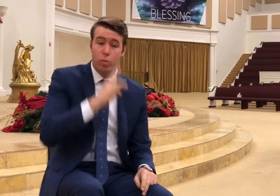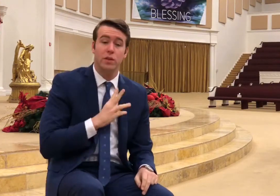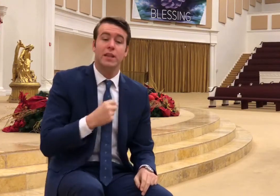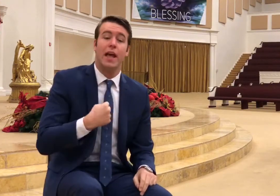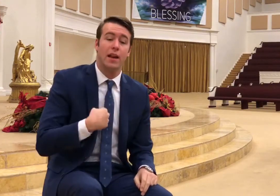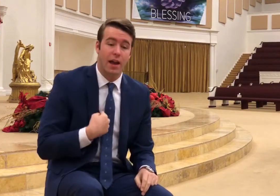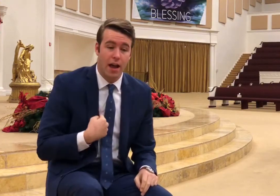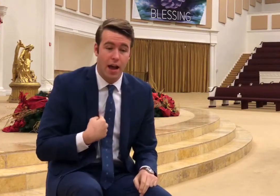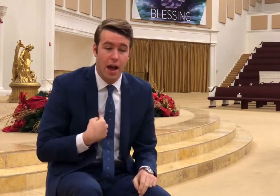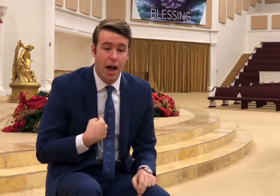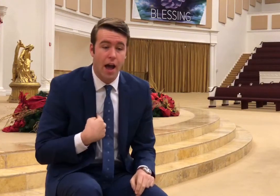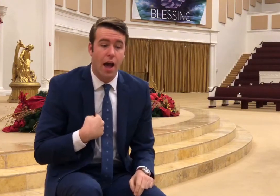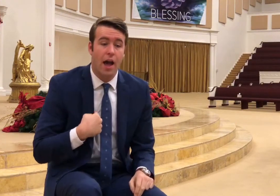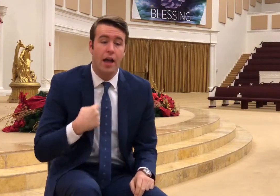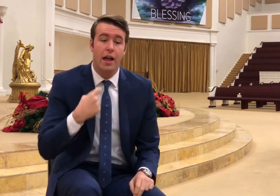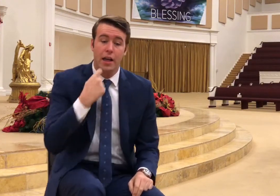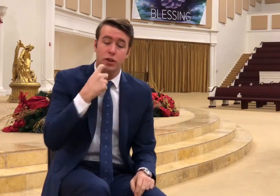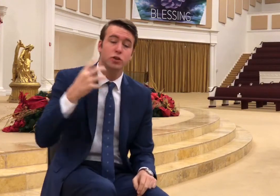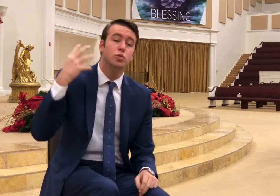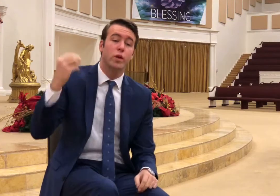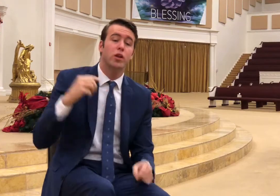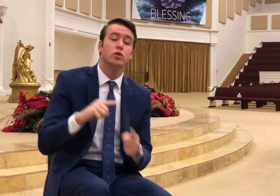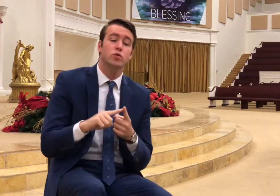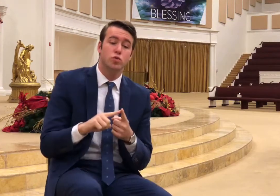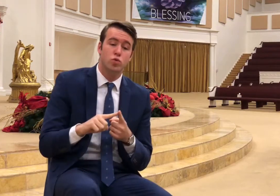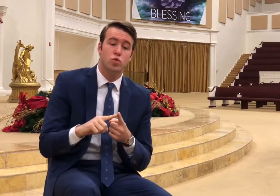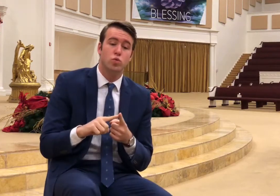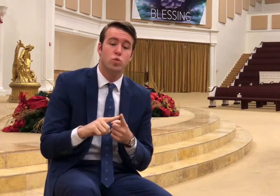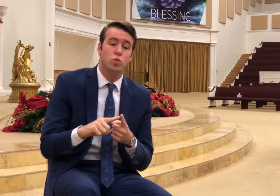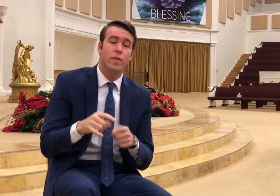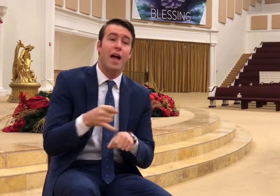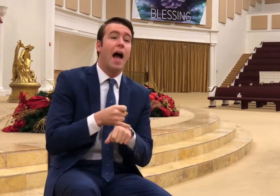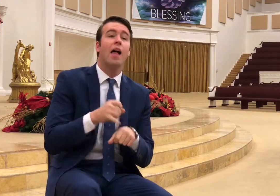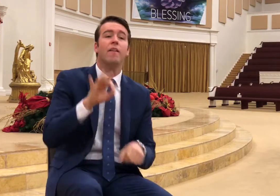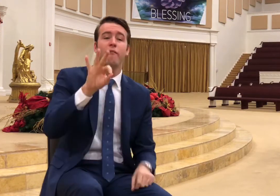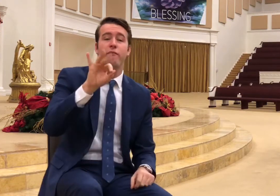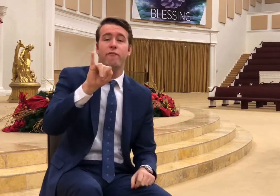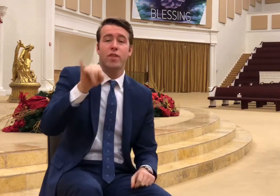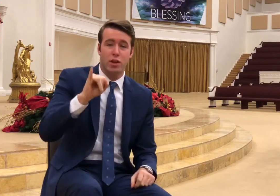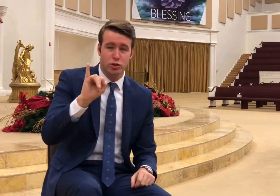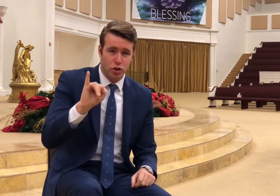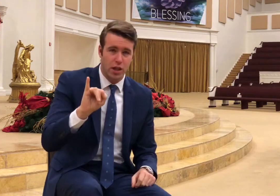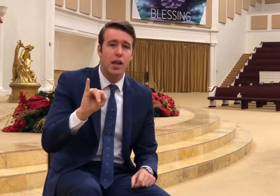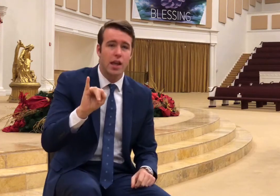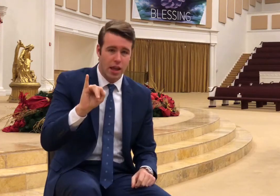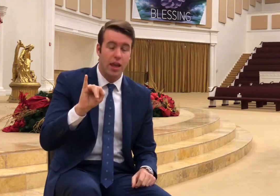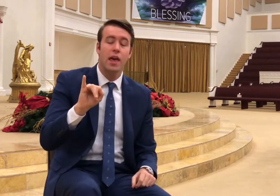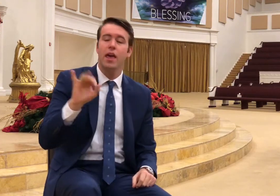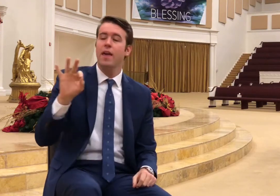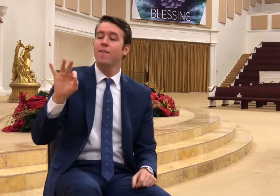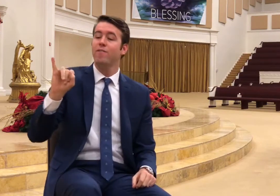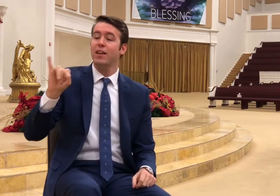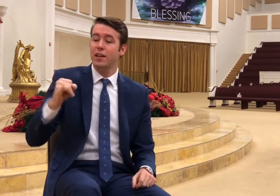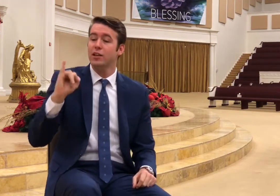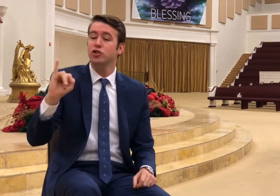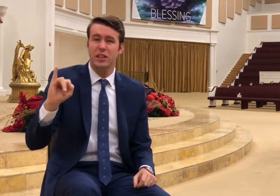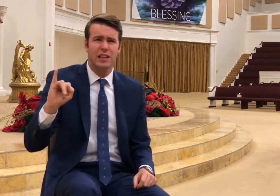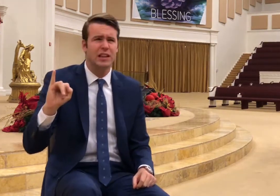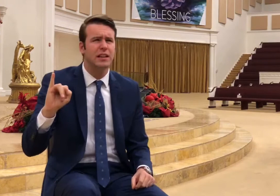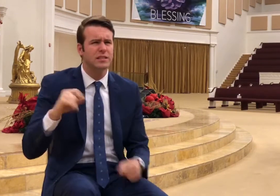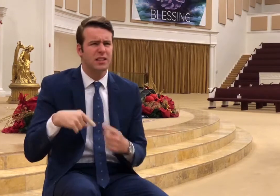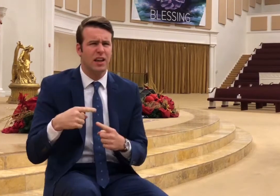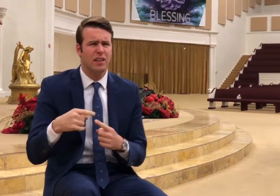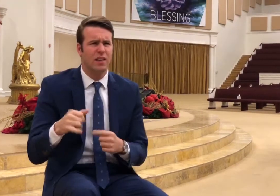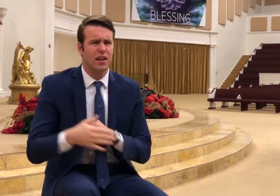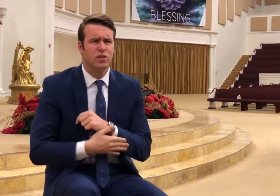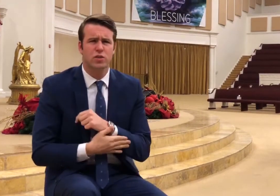I traveled to the islands of Fiji. And Fiji is one of the most